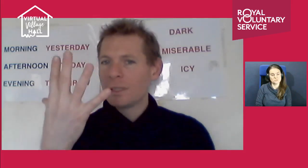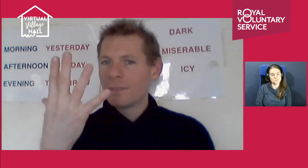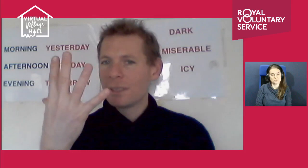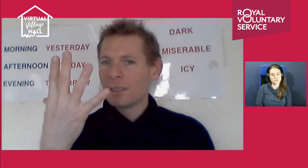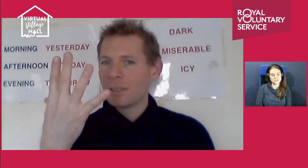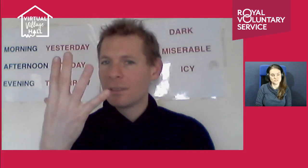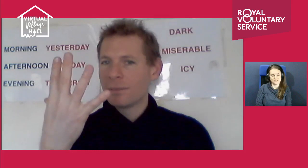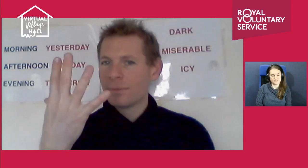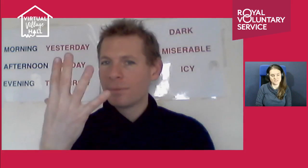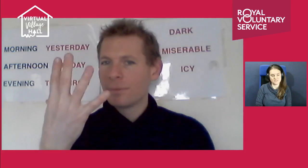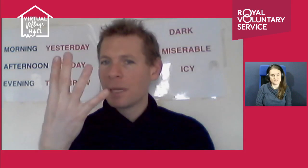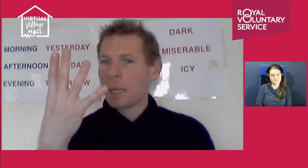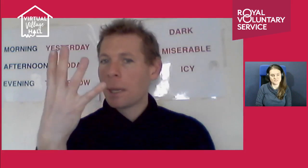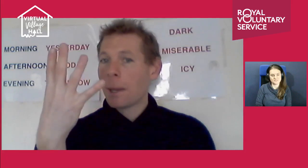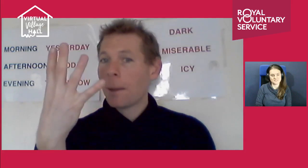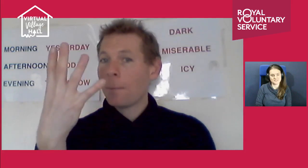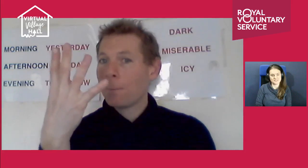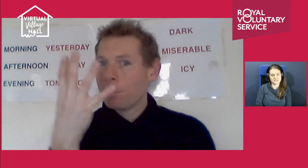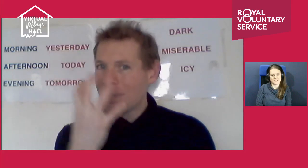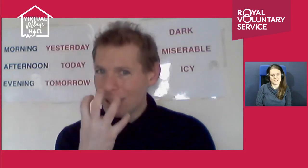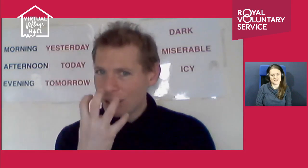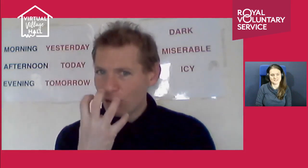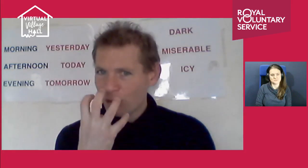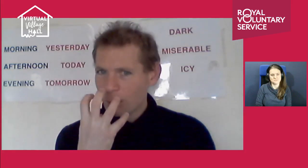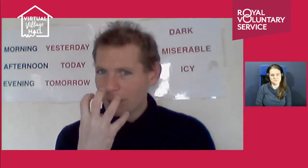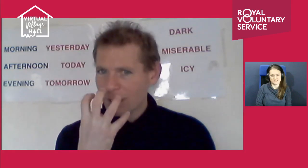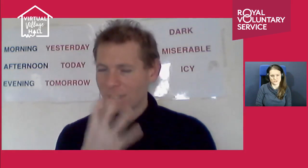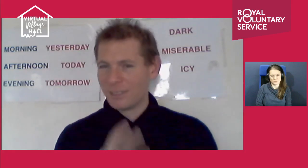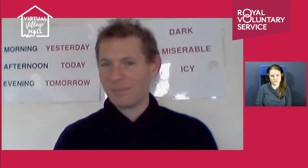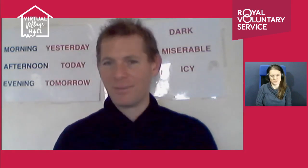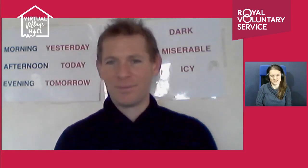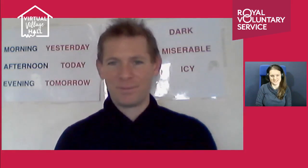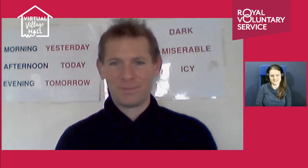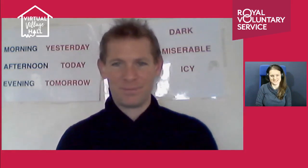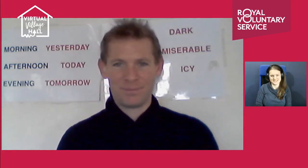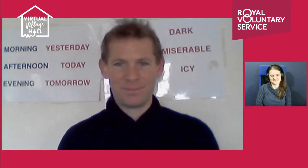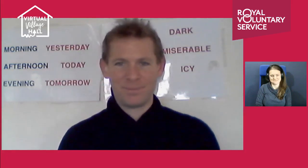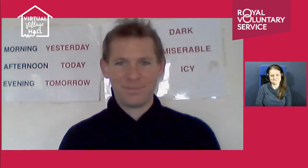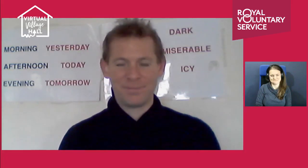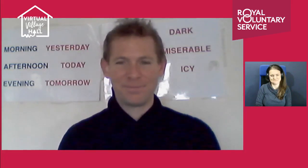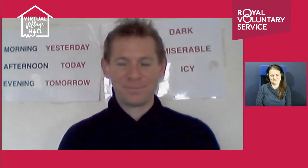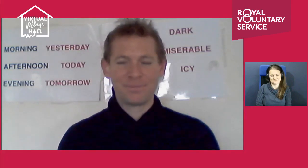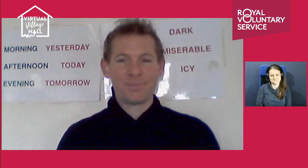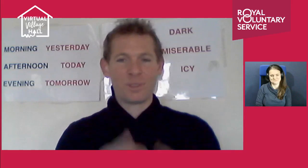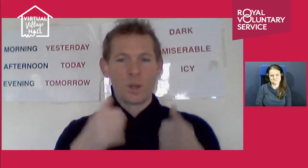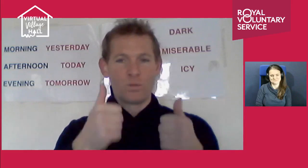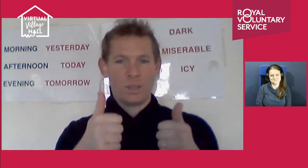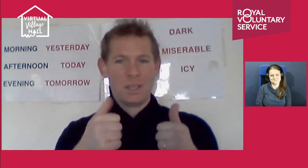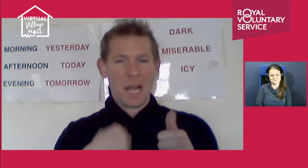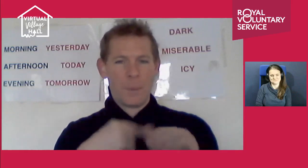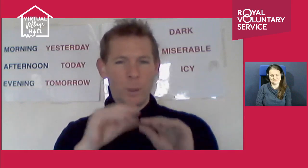So beautiful and miserable.